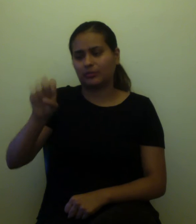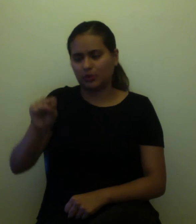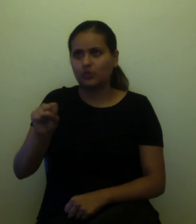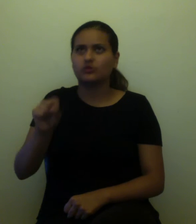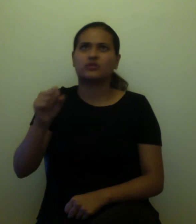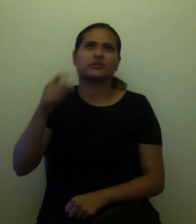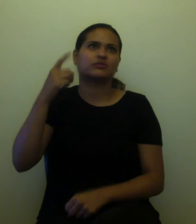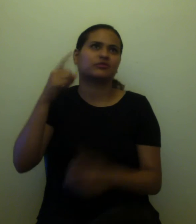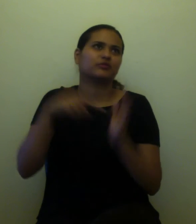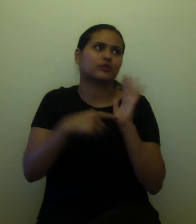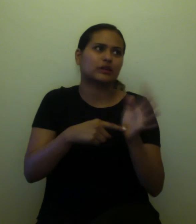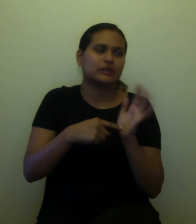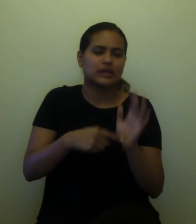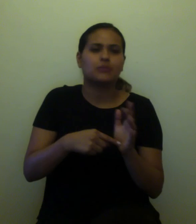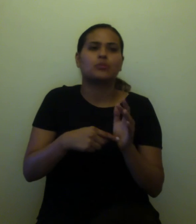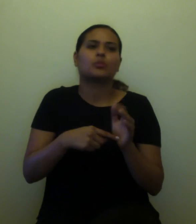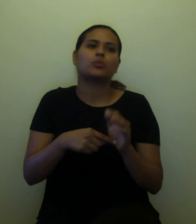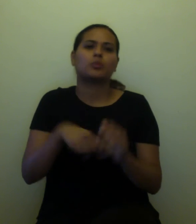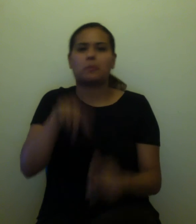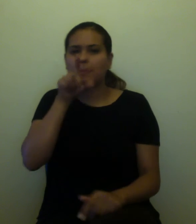even further.